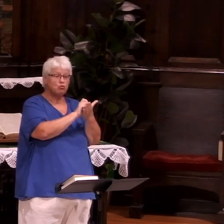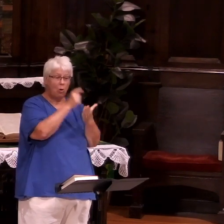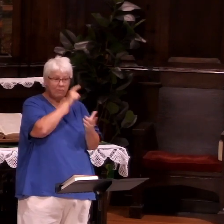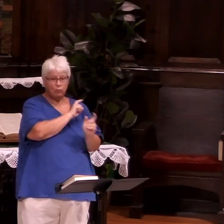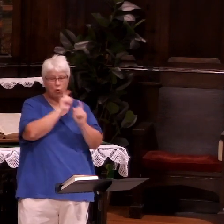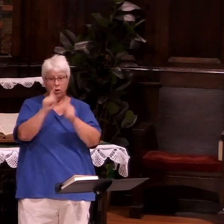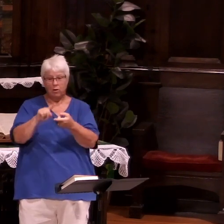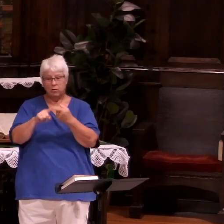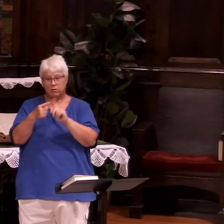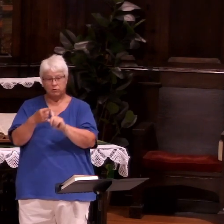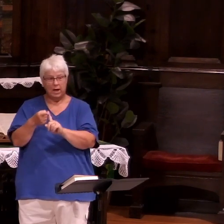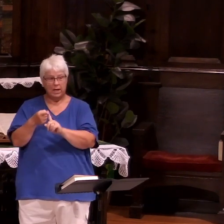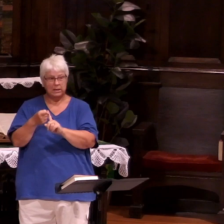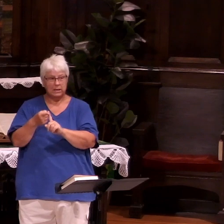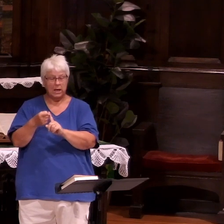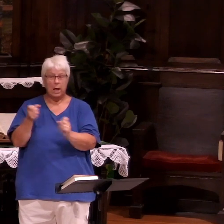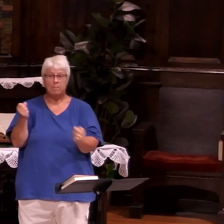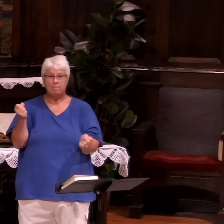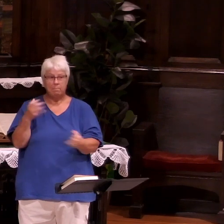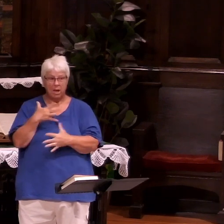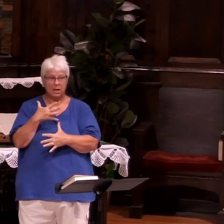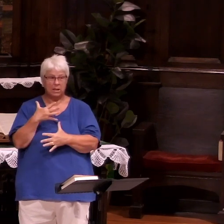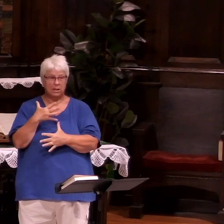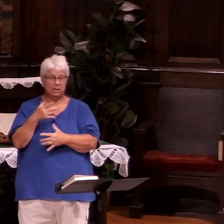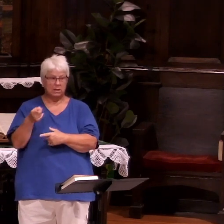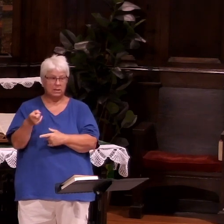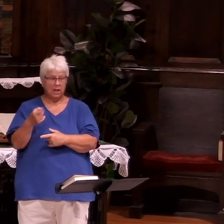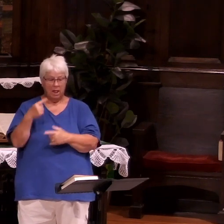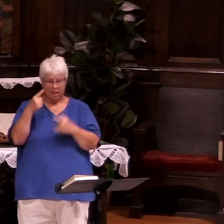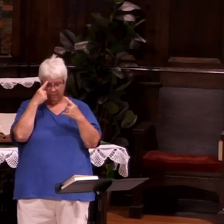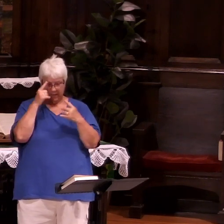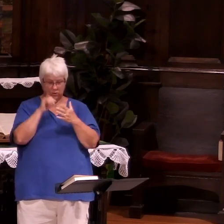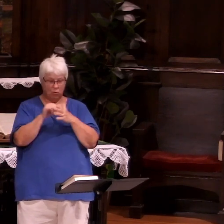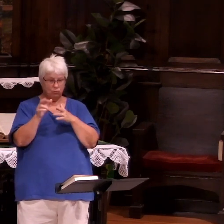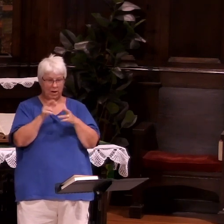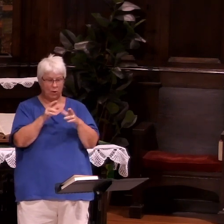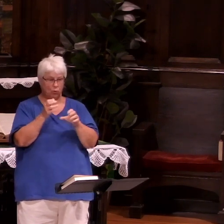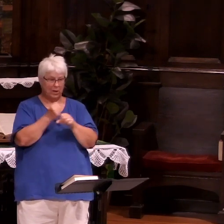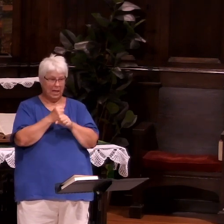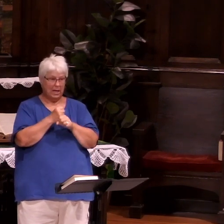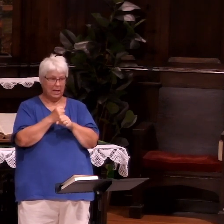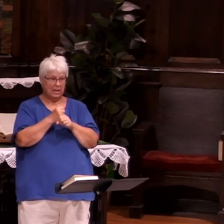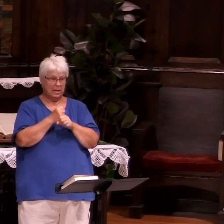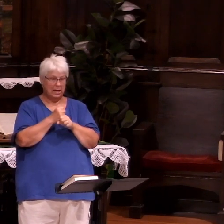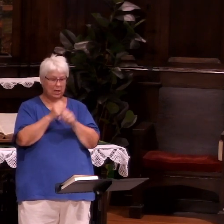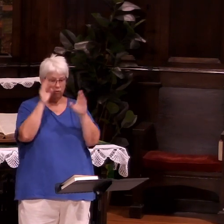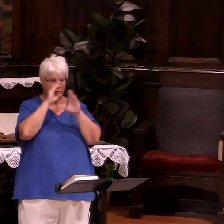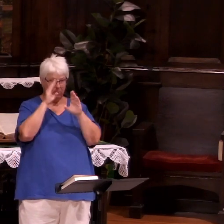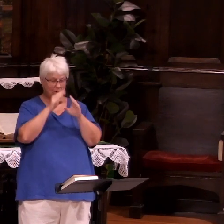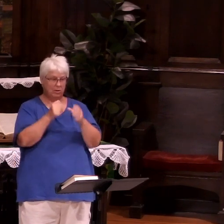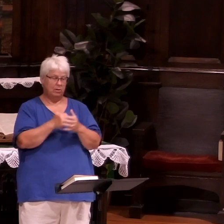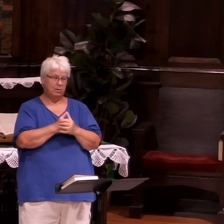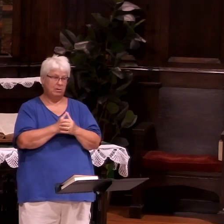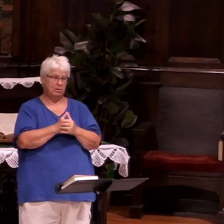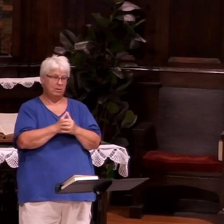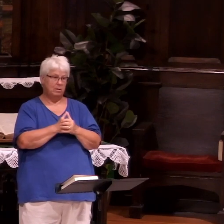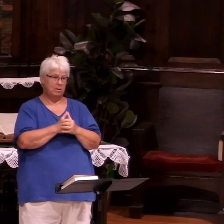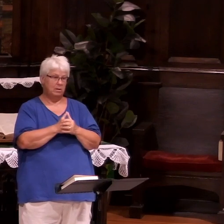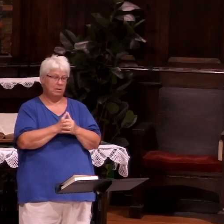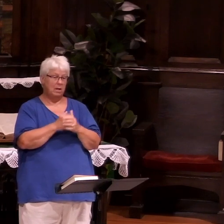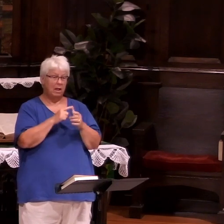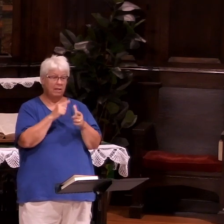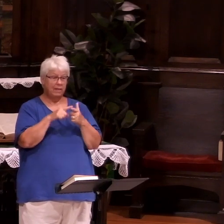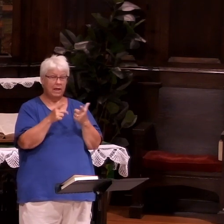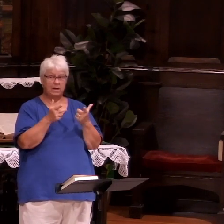Evan. Panic is setting in. He thinks he's about to get busted.